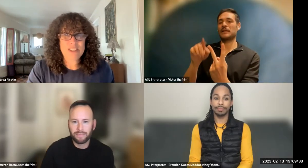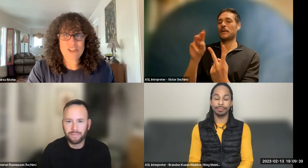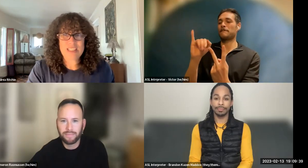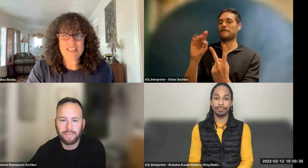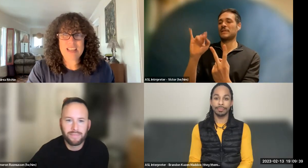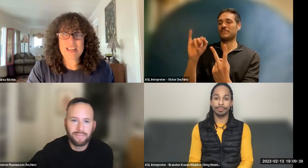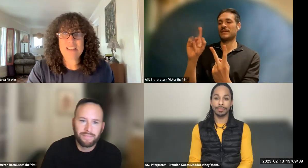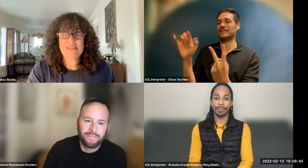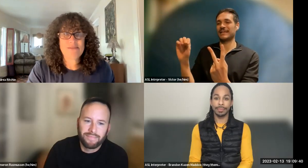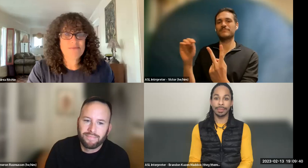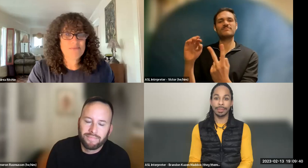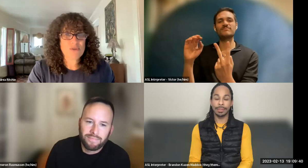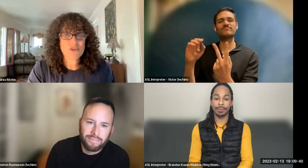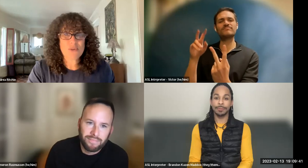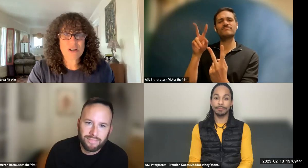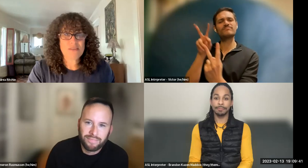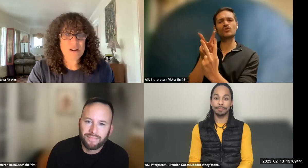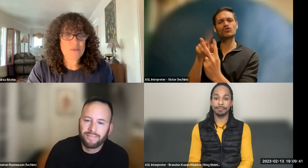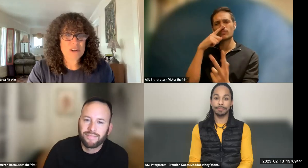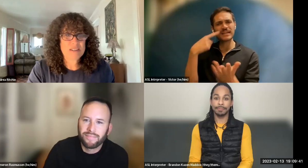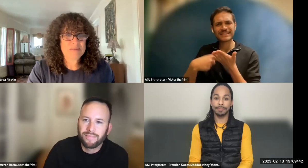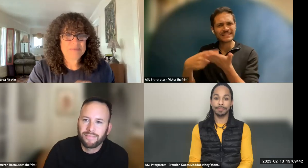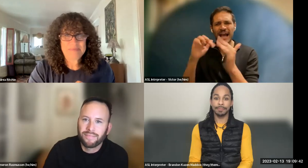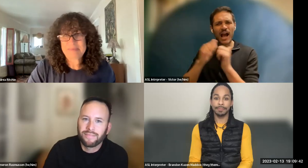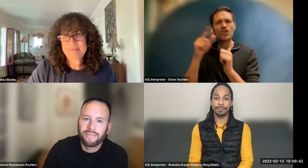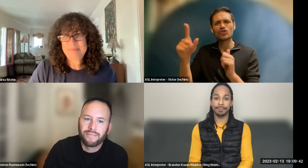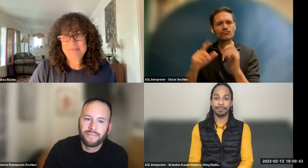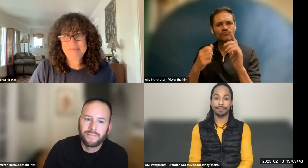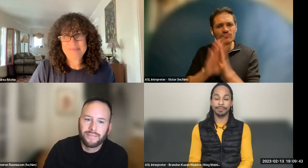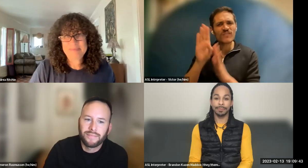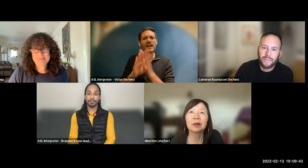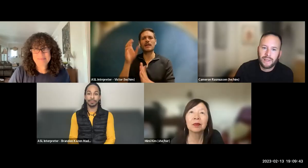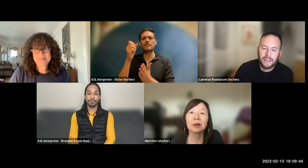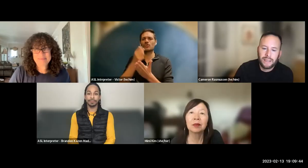an abolitionist social work framework.